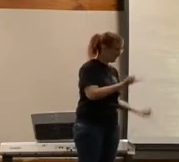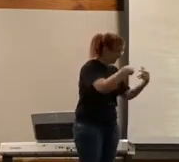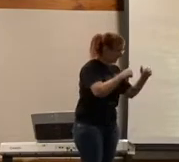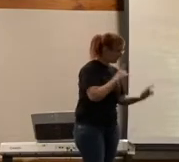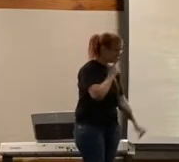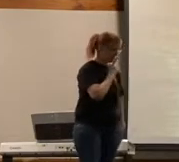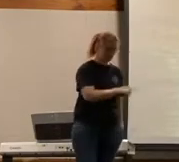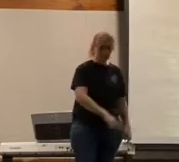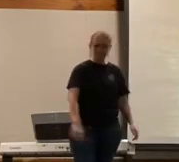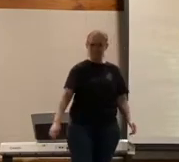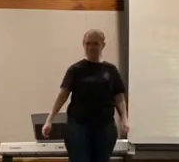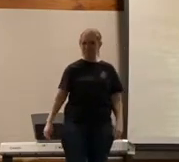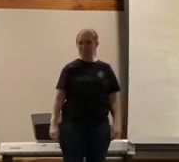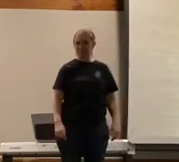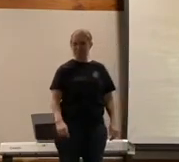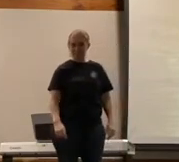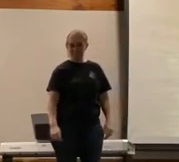comes.